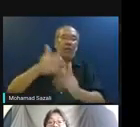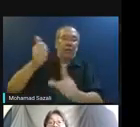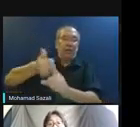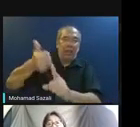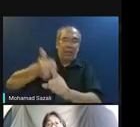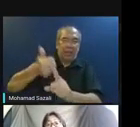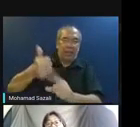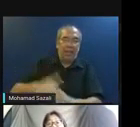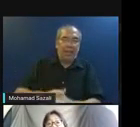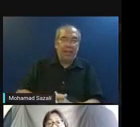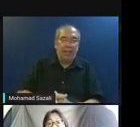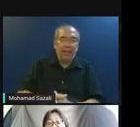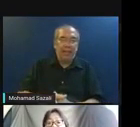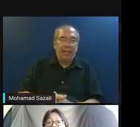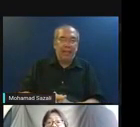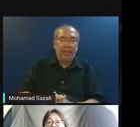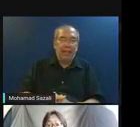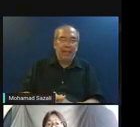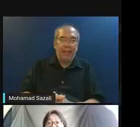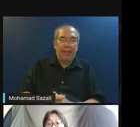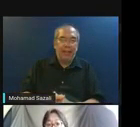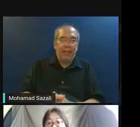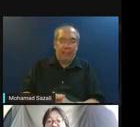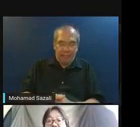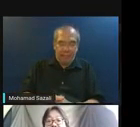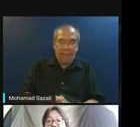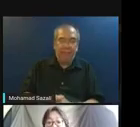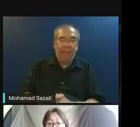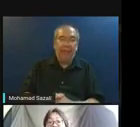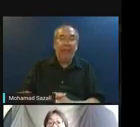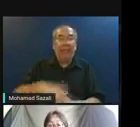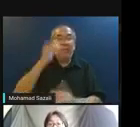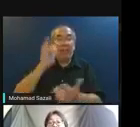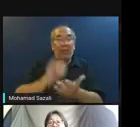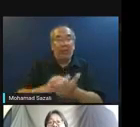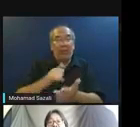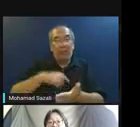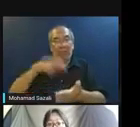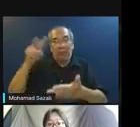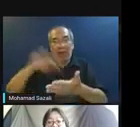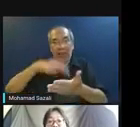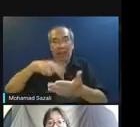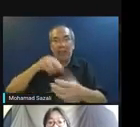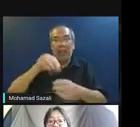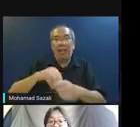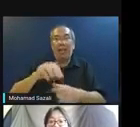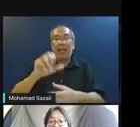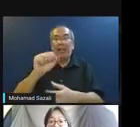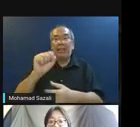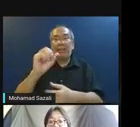person. They will communicate in their natural language, which is sign language.